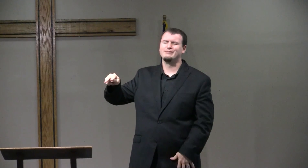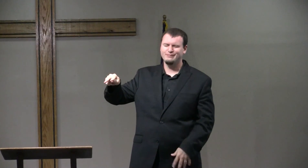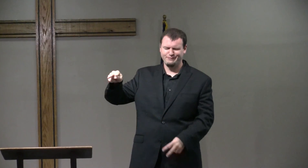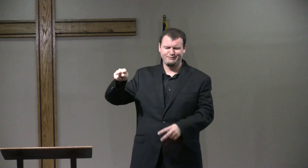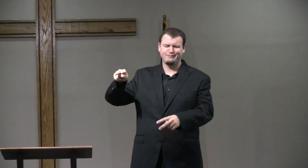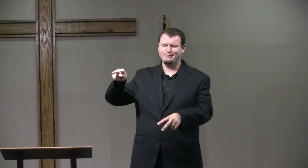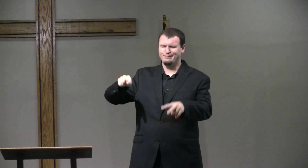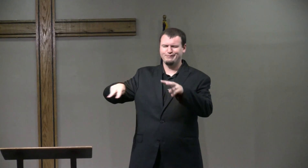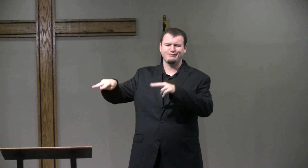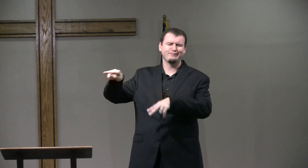and